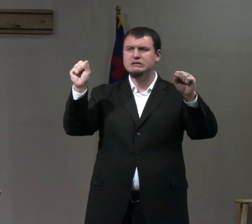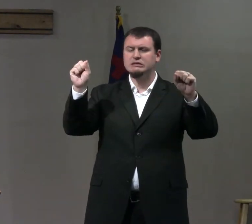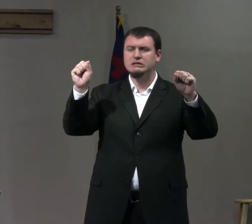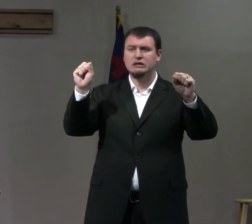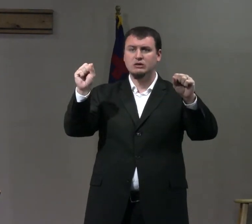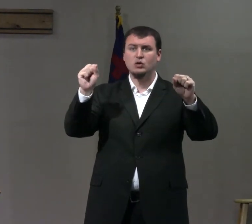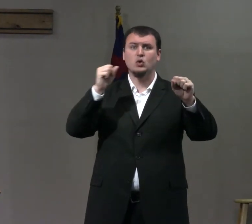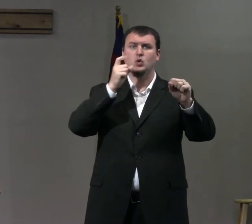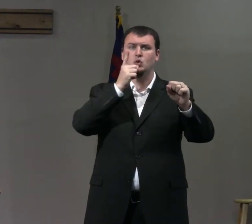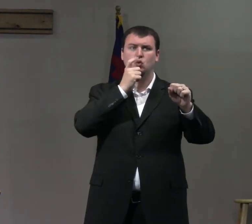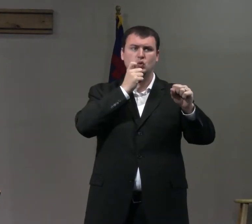President,